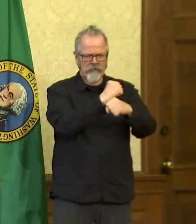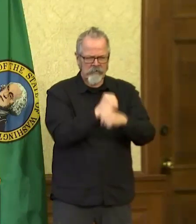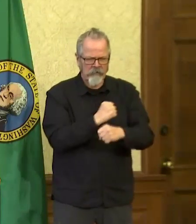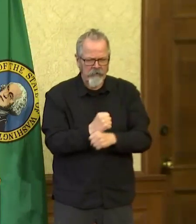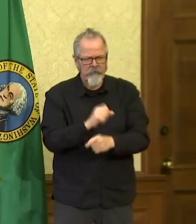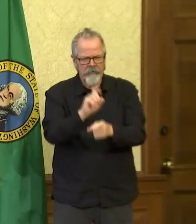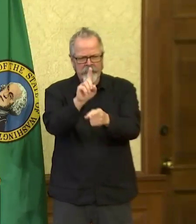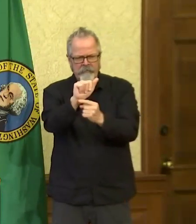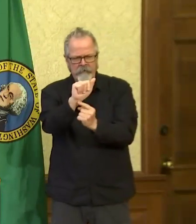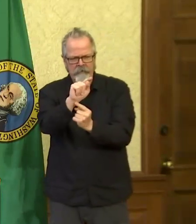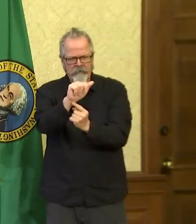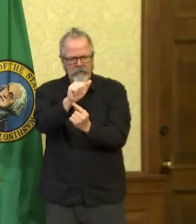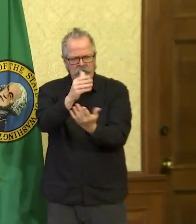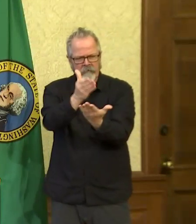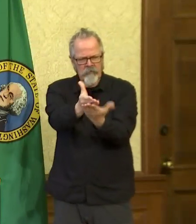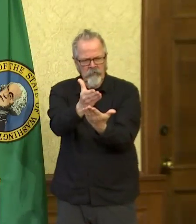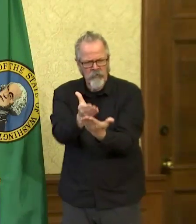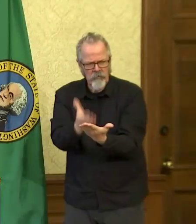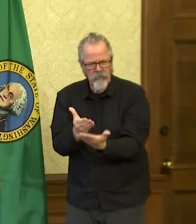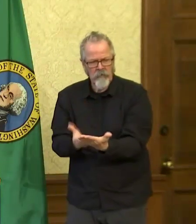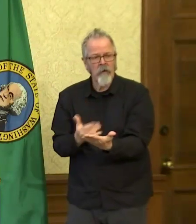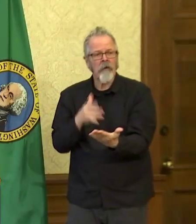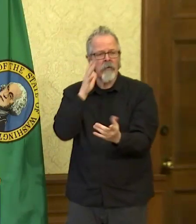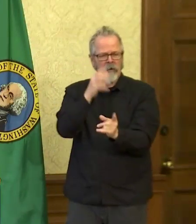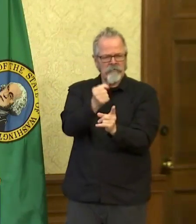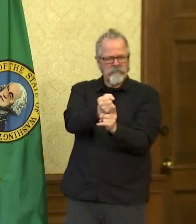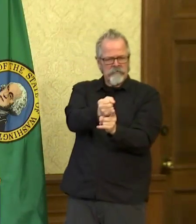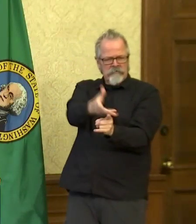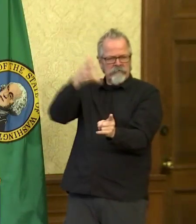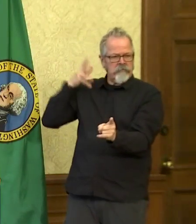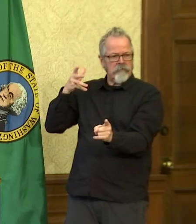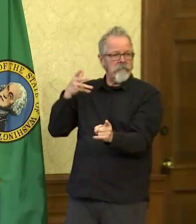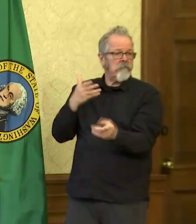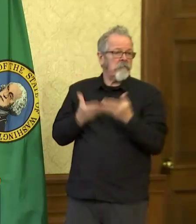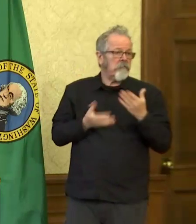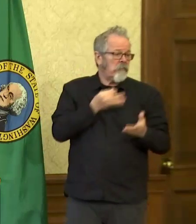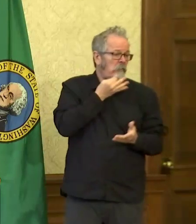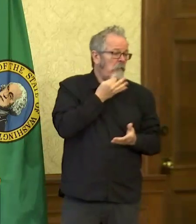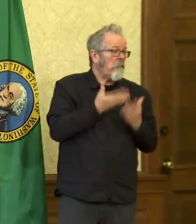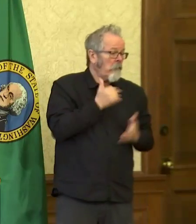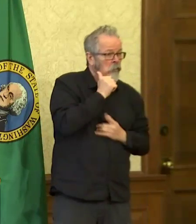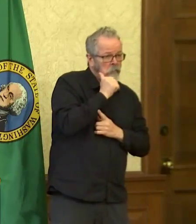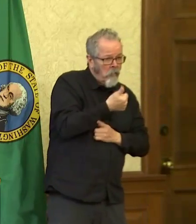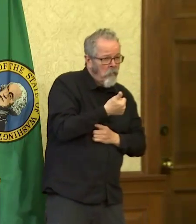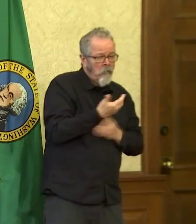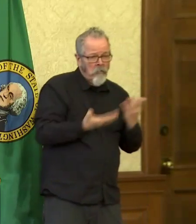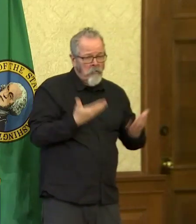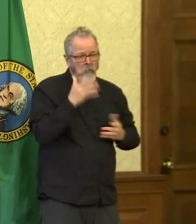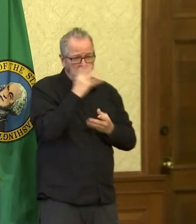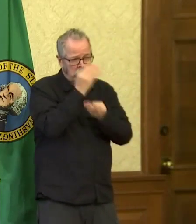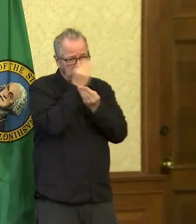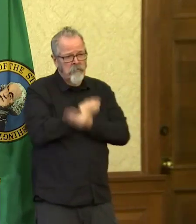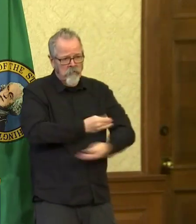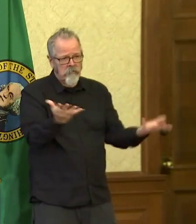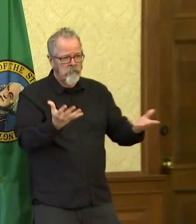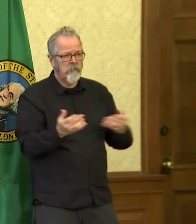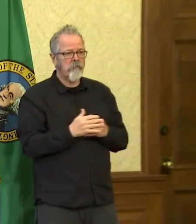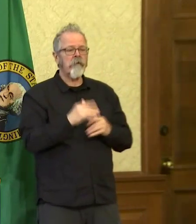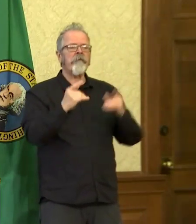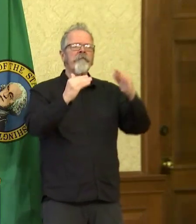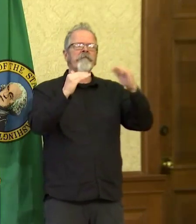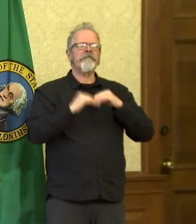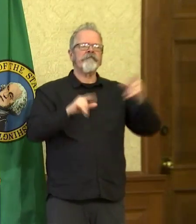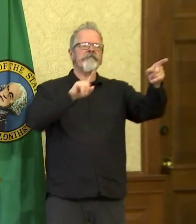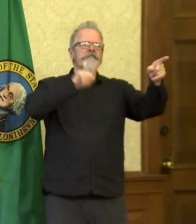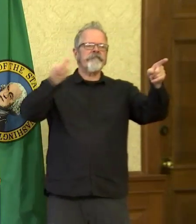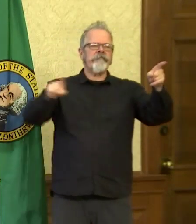So, Governor, tell me a little bit here about, did you run an economic calculation here, basically in stages?